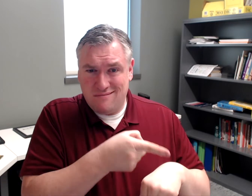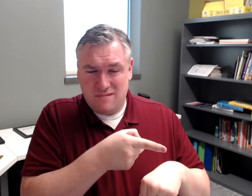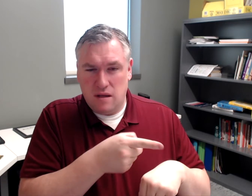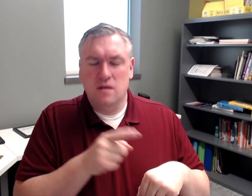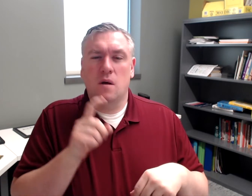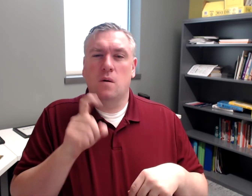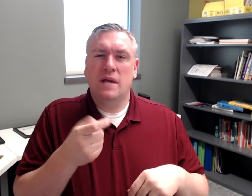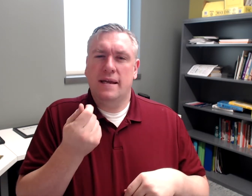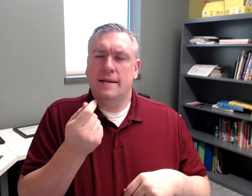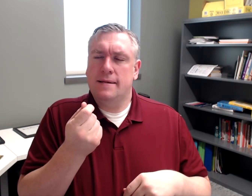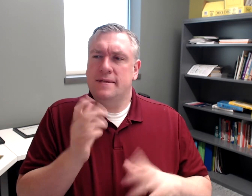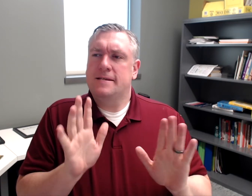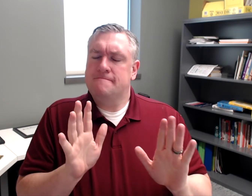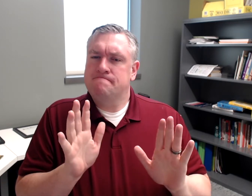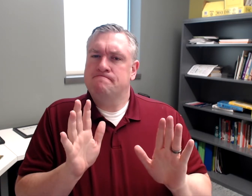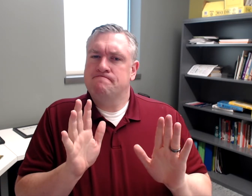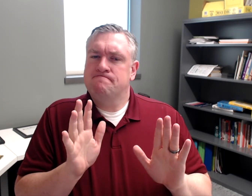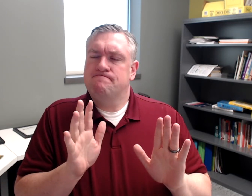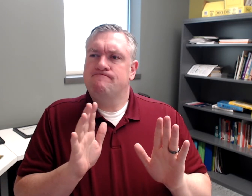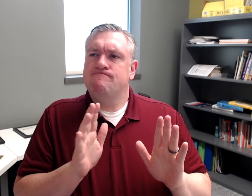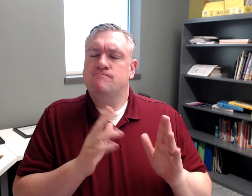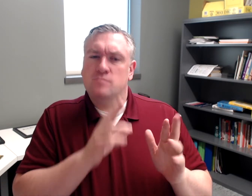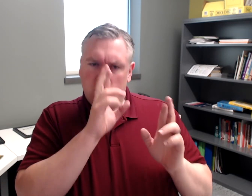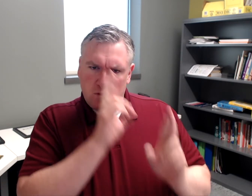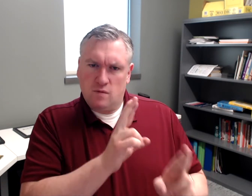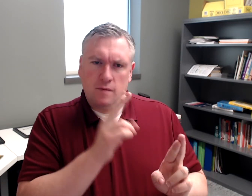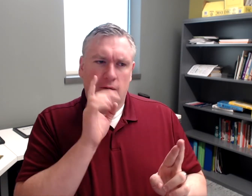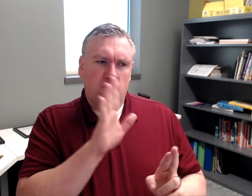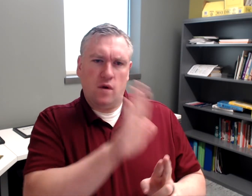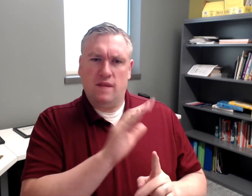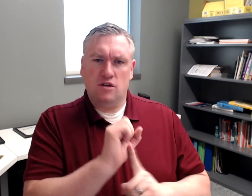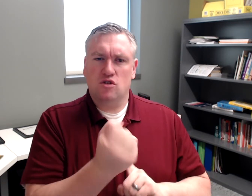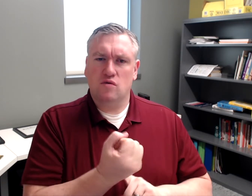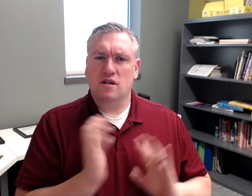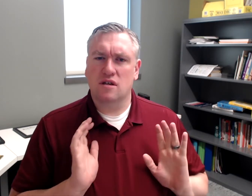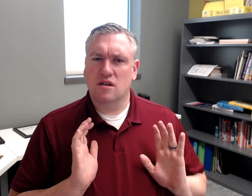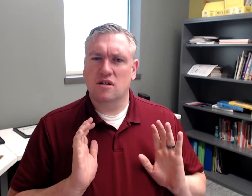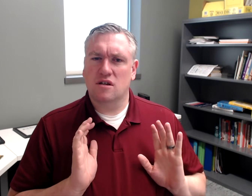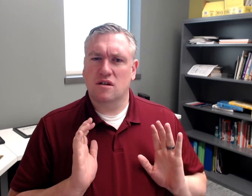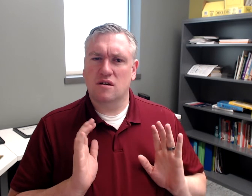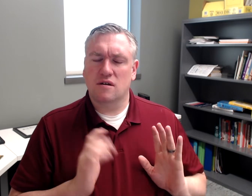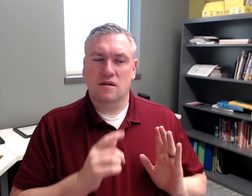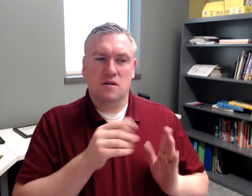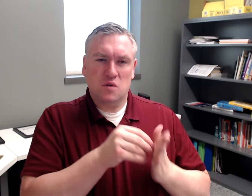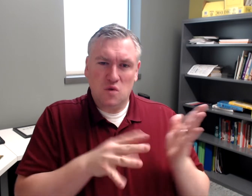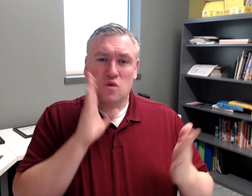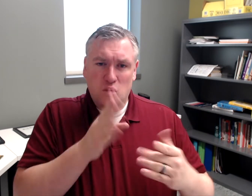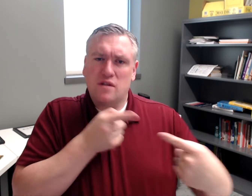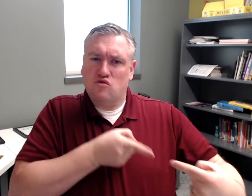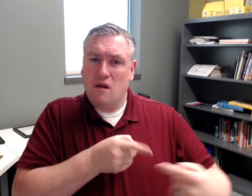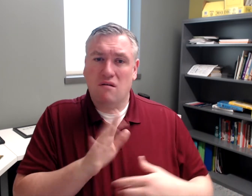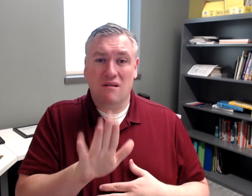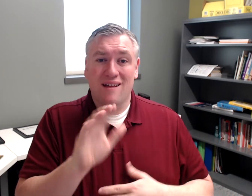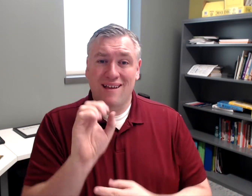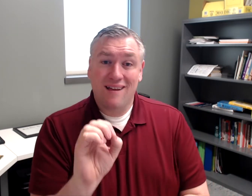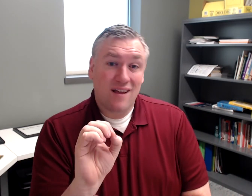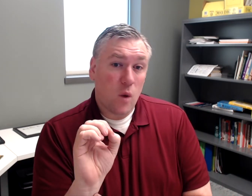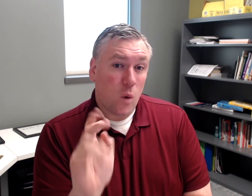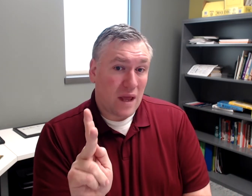So deaf students, of course, it's not natural. So we need to have respect for the situation of deaf students. They're going to